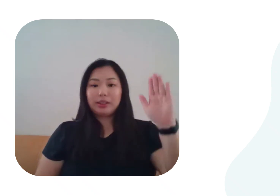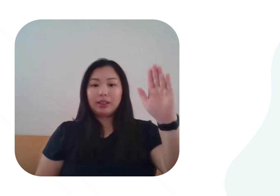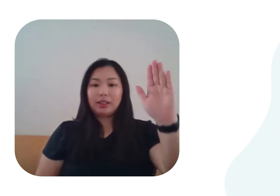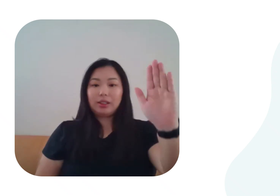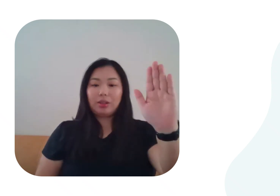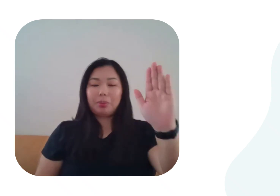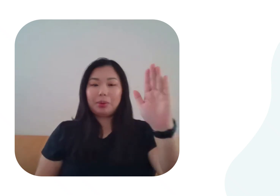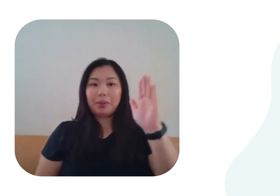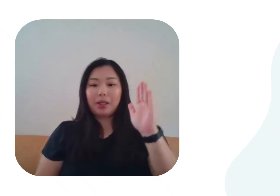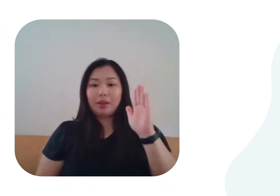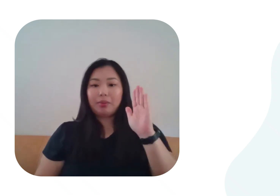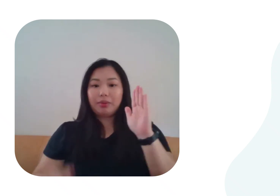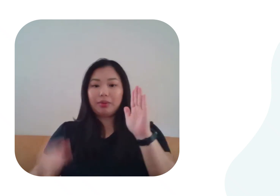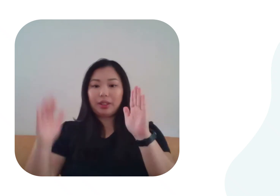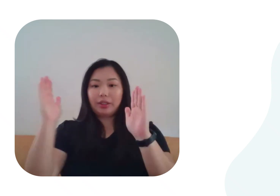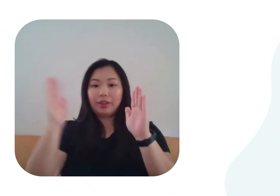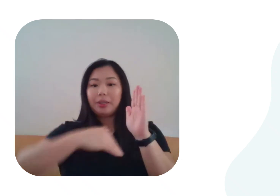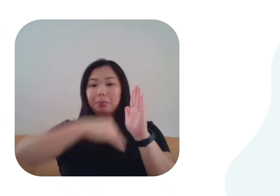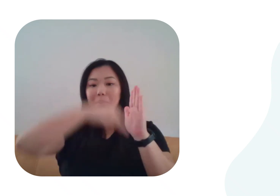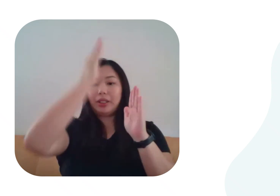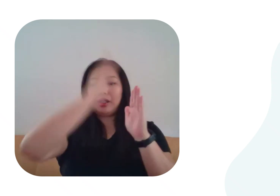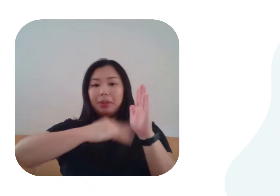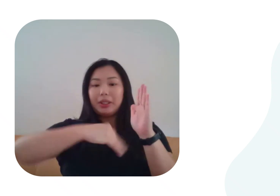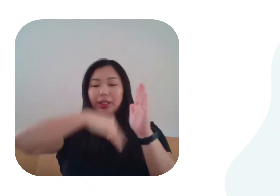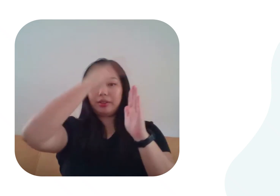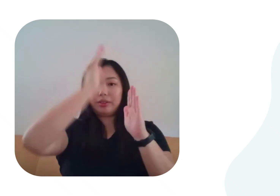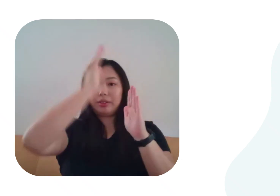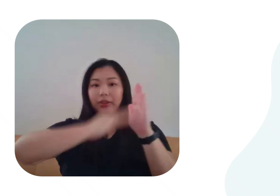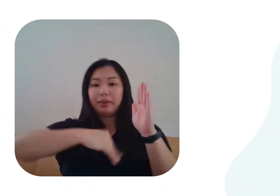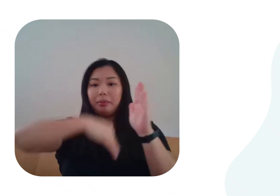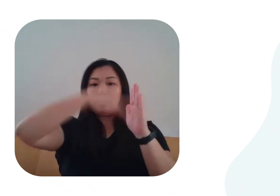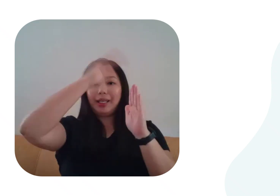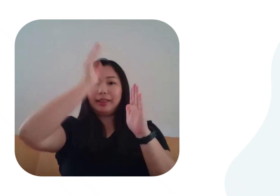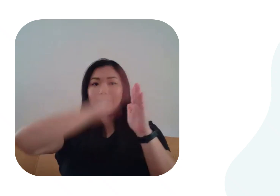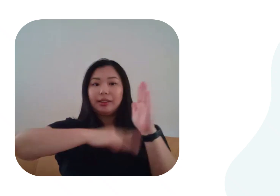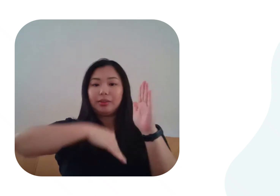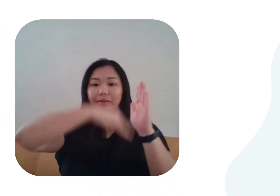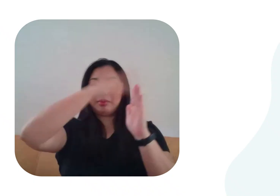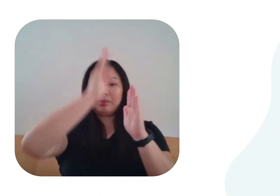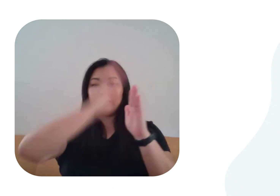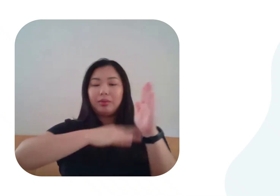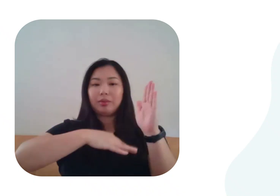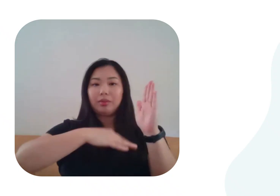Paint, open palm, with the other hand, paint up and down. Paint.